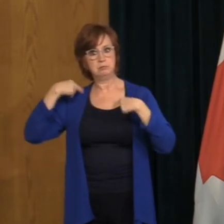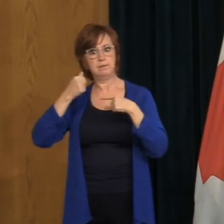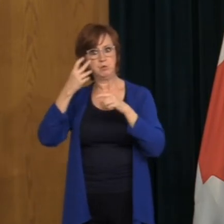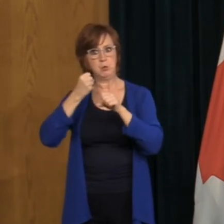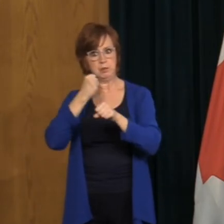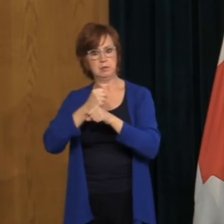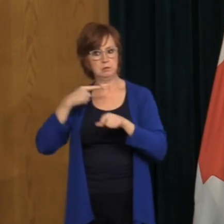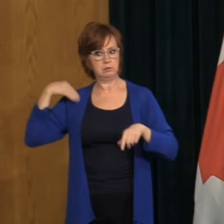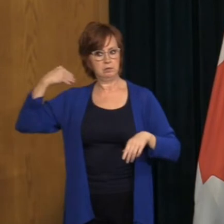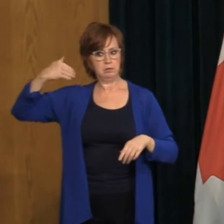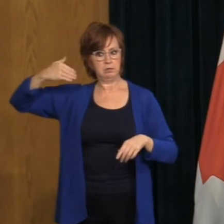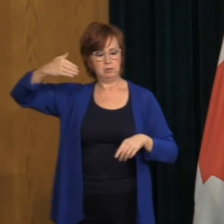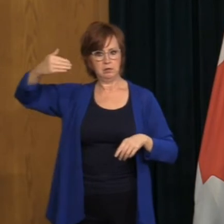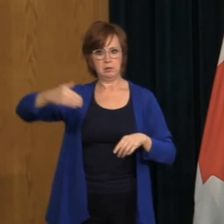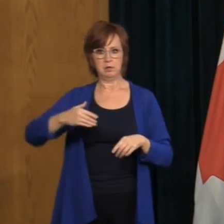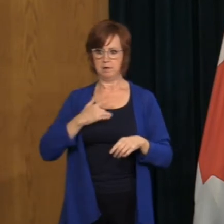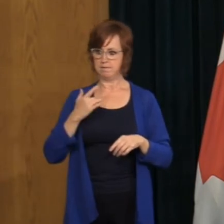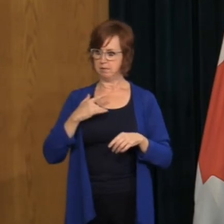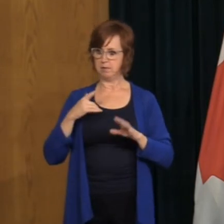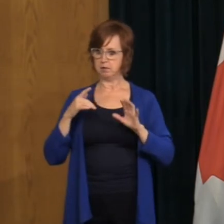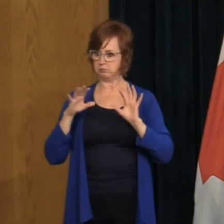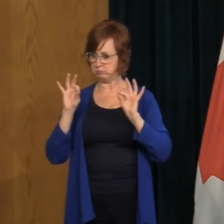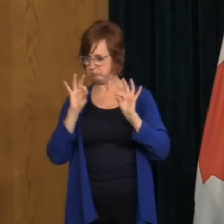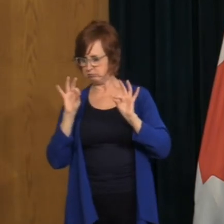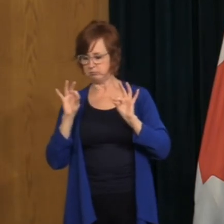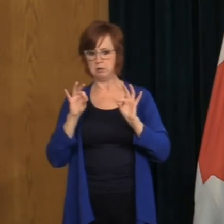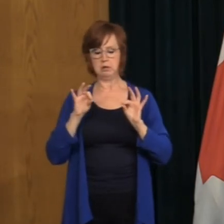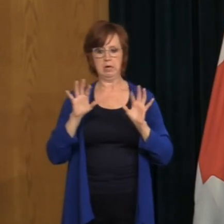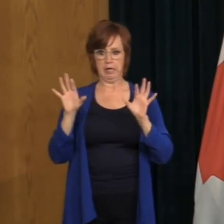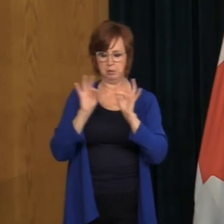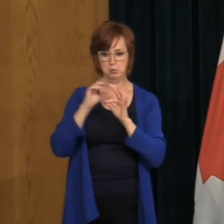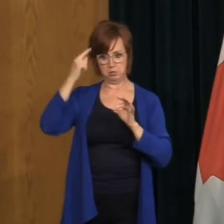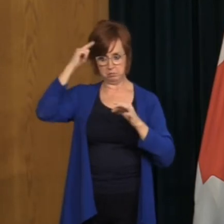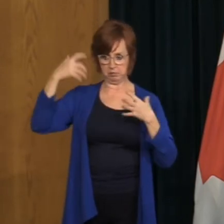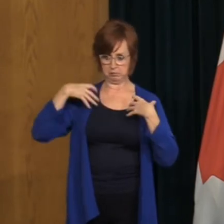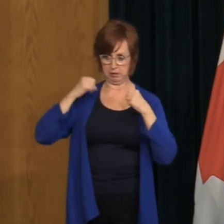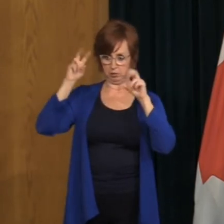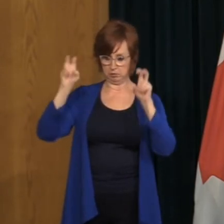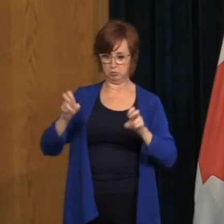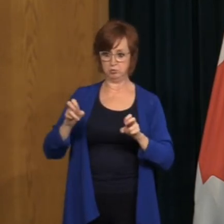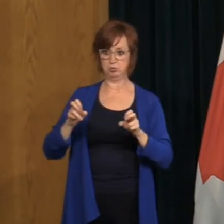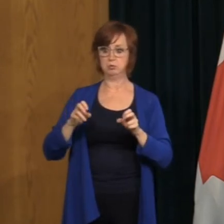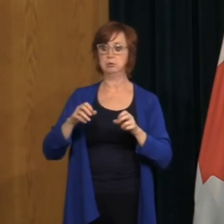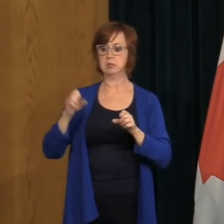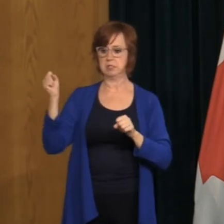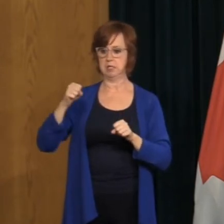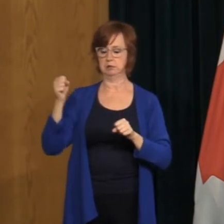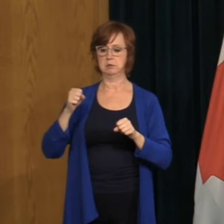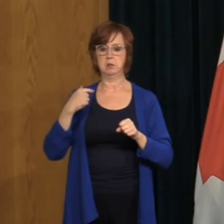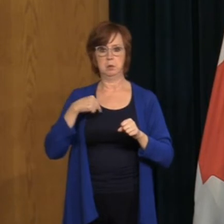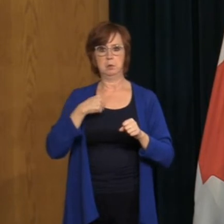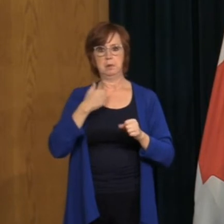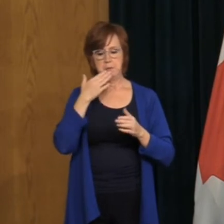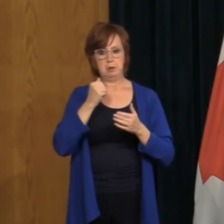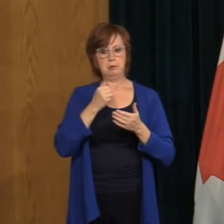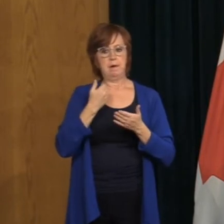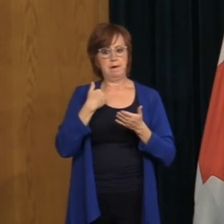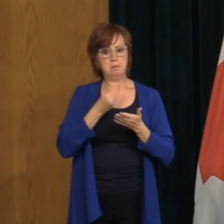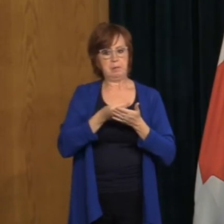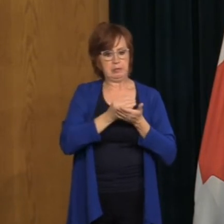that we are going to be talking a lot more about in the years ahead than even we have in the years past. But we have increased our